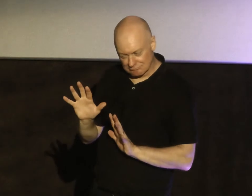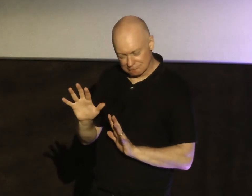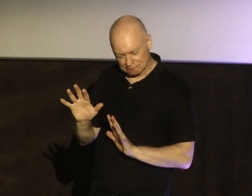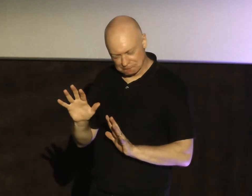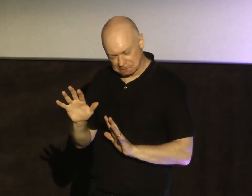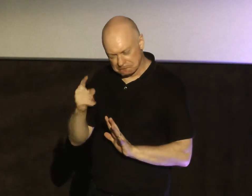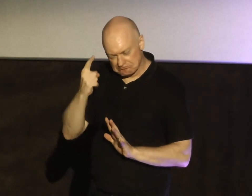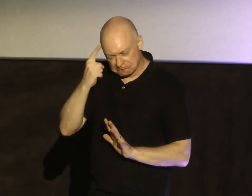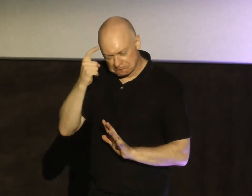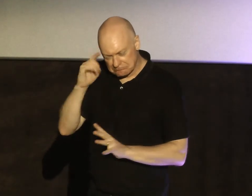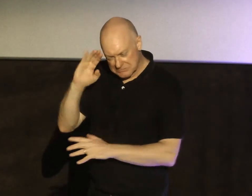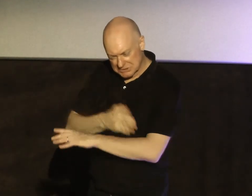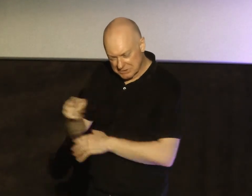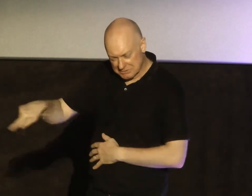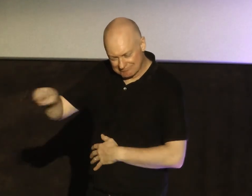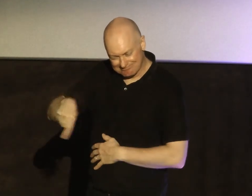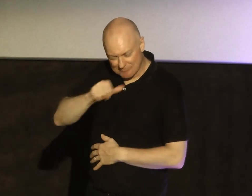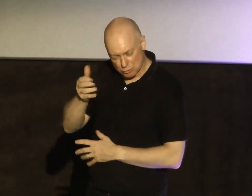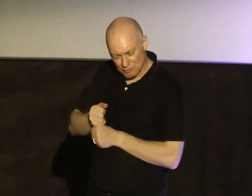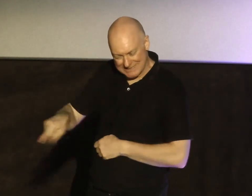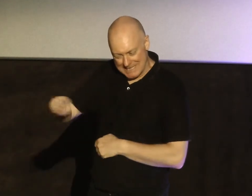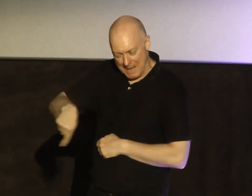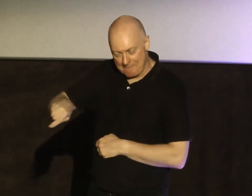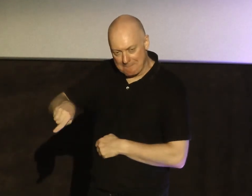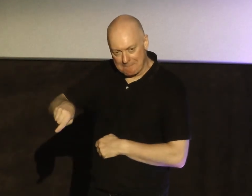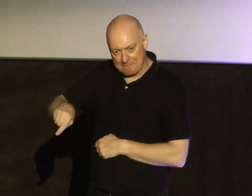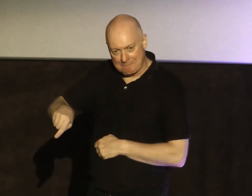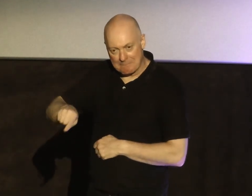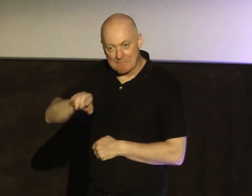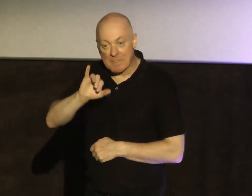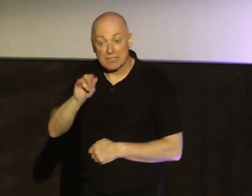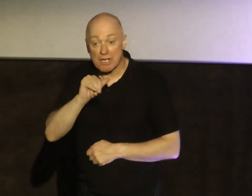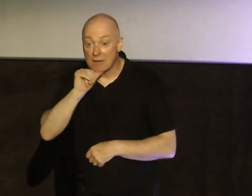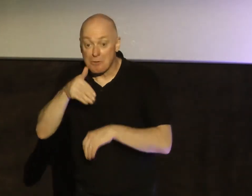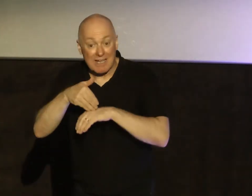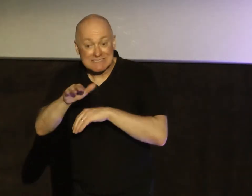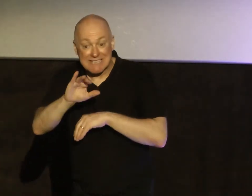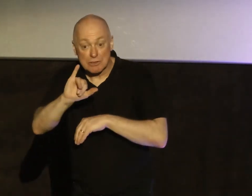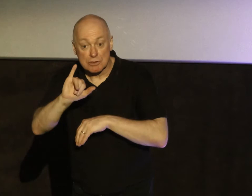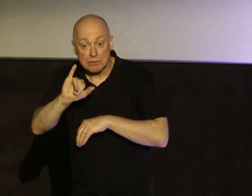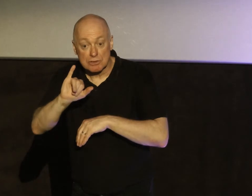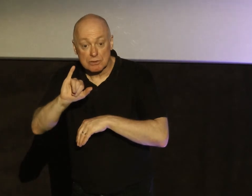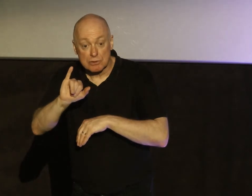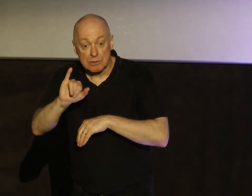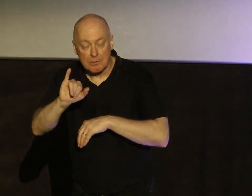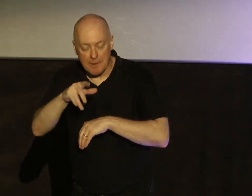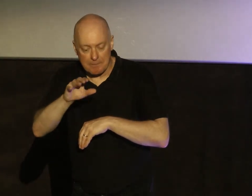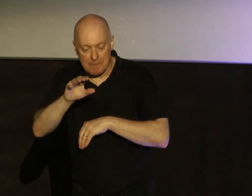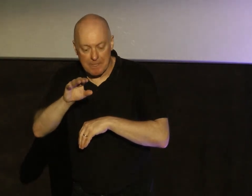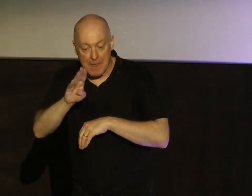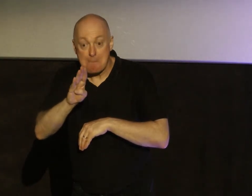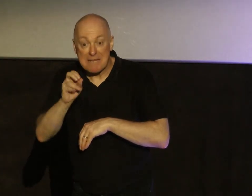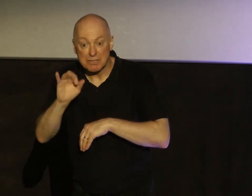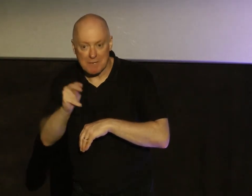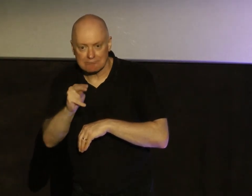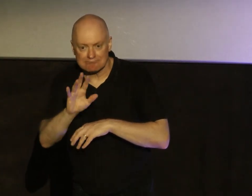of the sons and doesn't trust them. But Jacob did not send Benjamin, Joseph's brother, with his brothers. Here it is. For